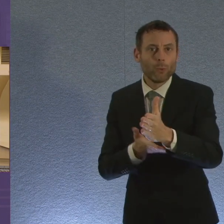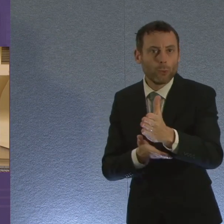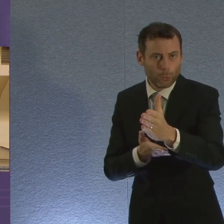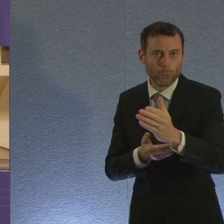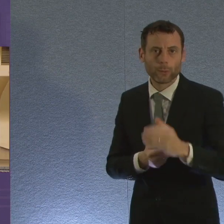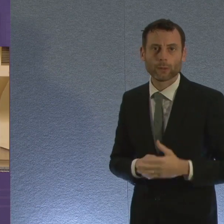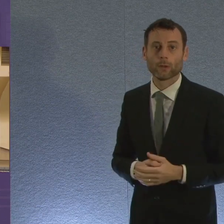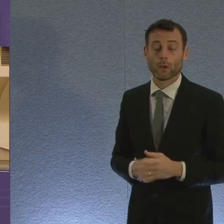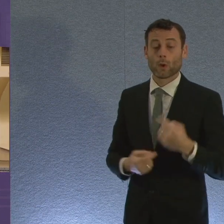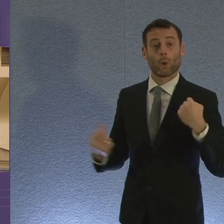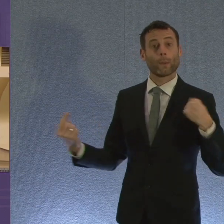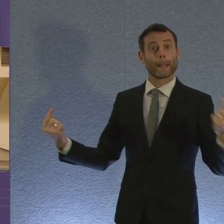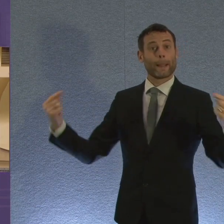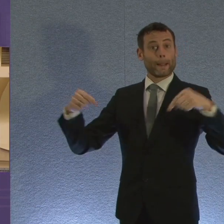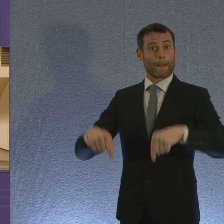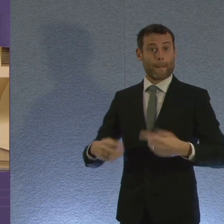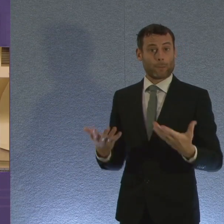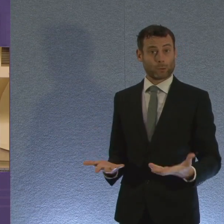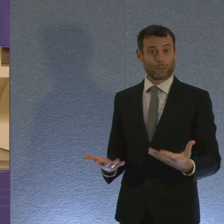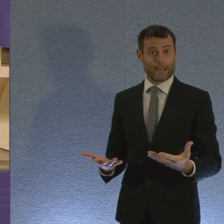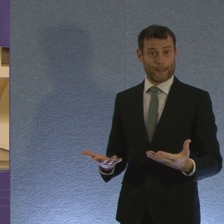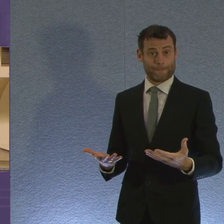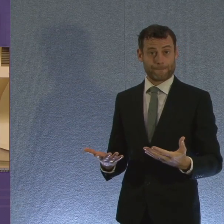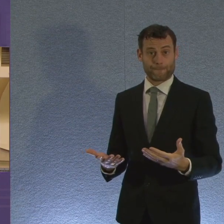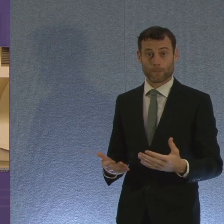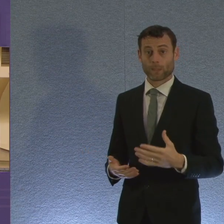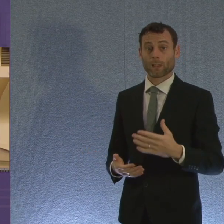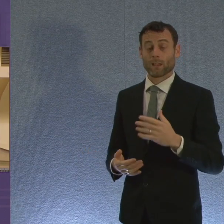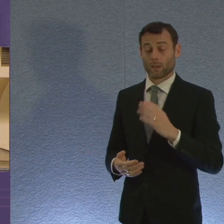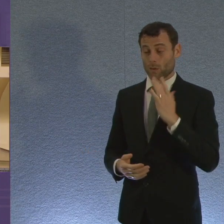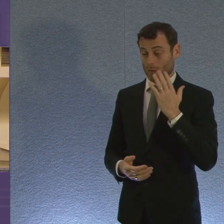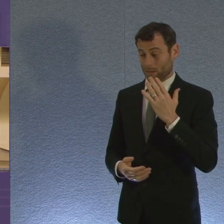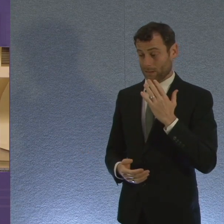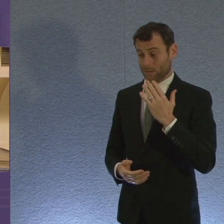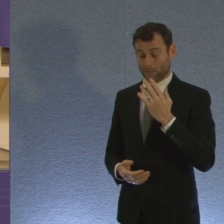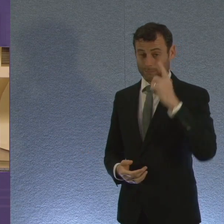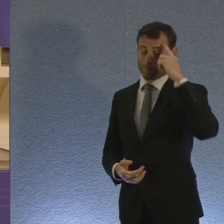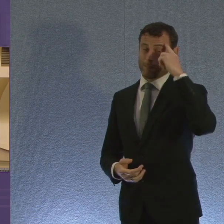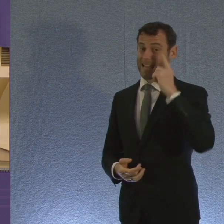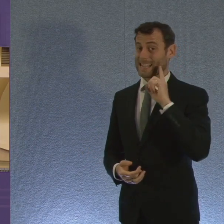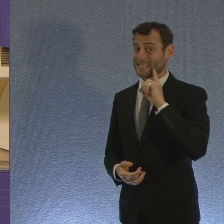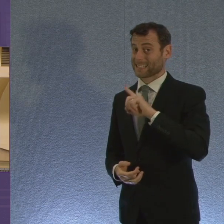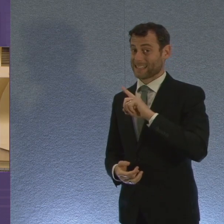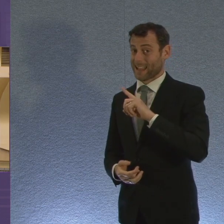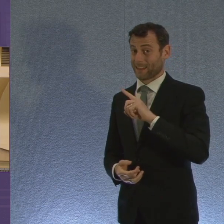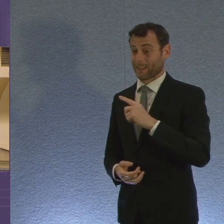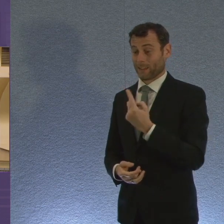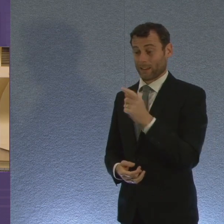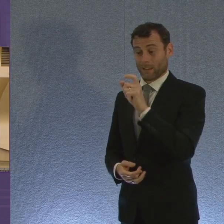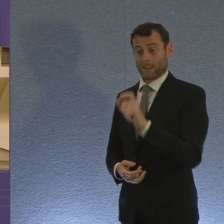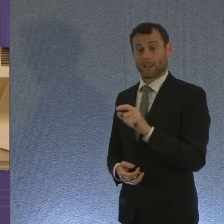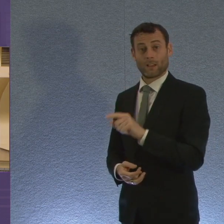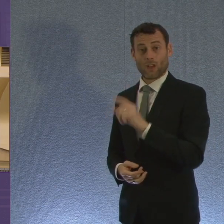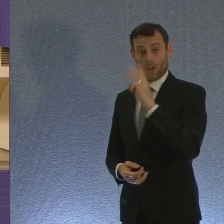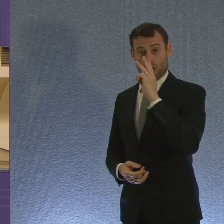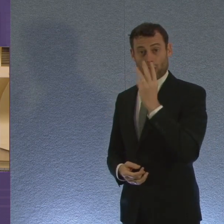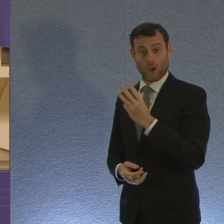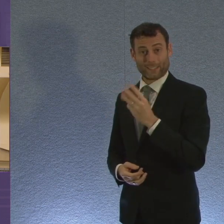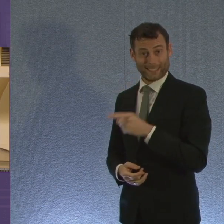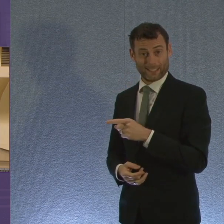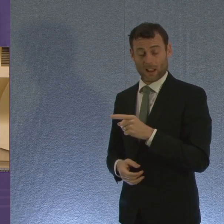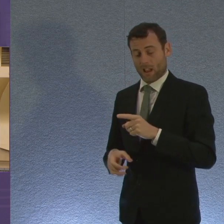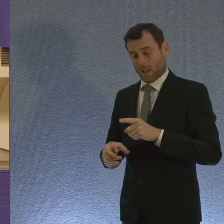in the chamber today, the day after the youngest victim of coronavirus passed away in the UK, 13-year-old Ismail Mohammed